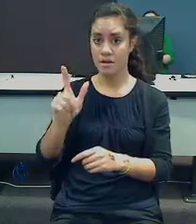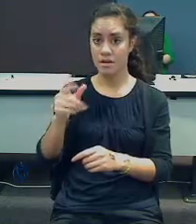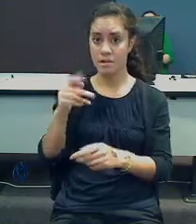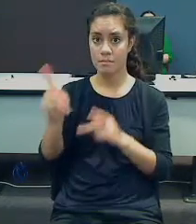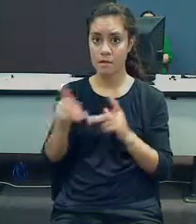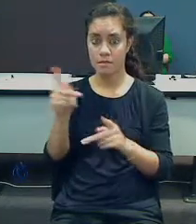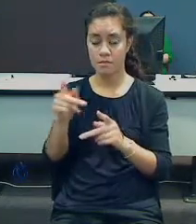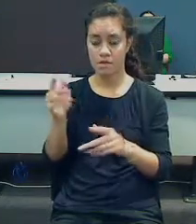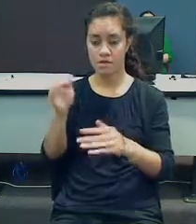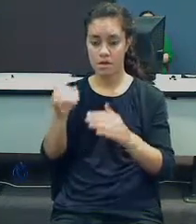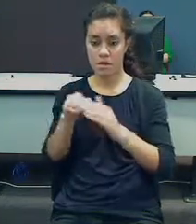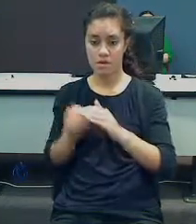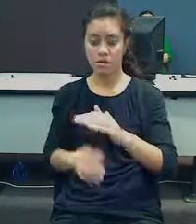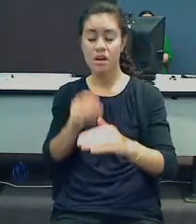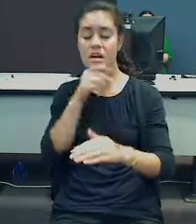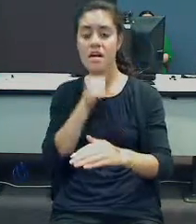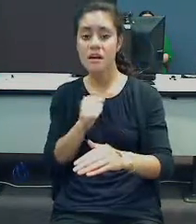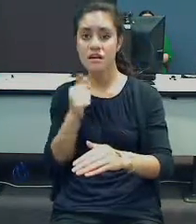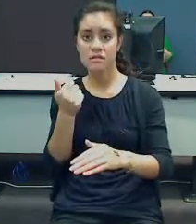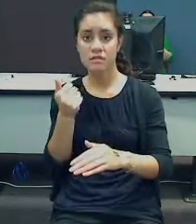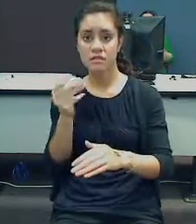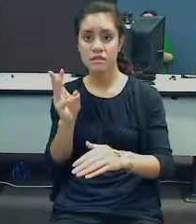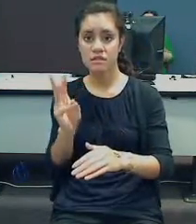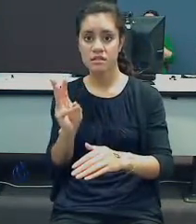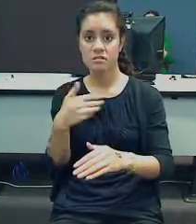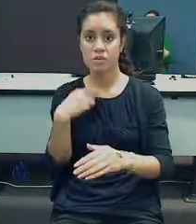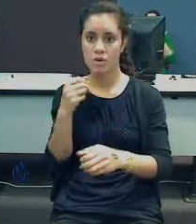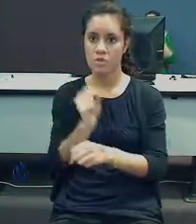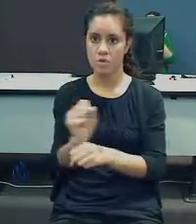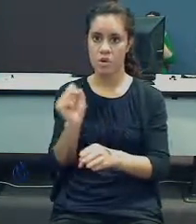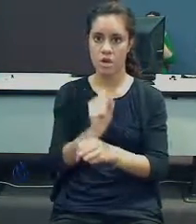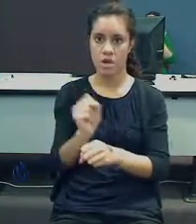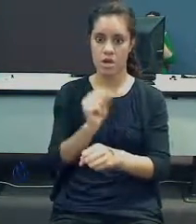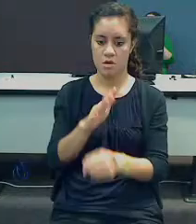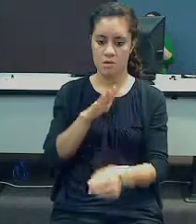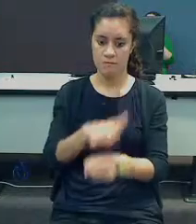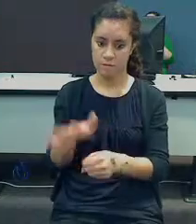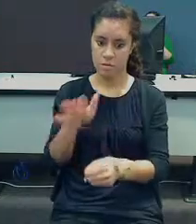full time. That's illegal now. You can't do that. Working